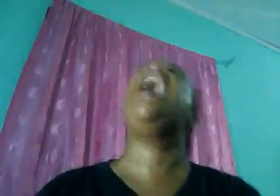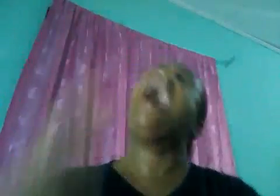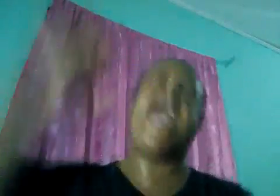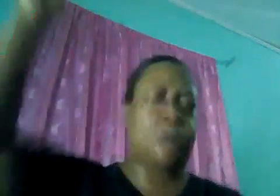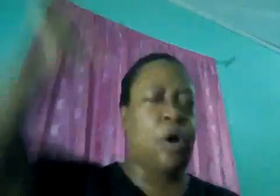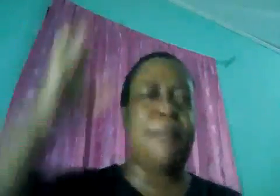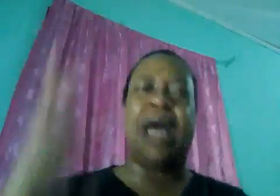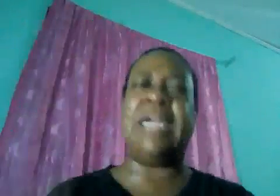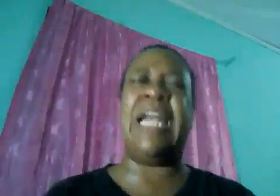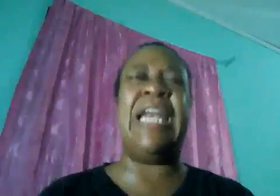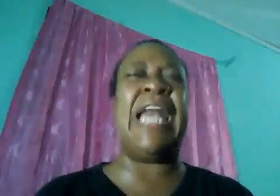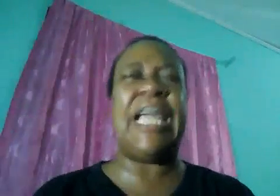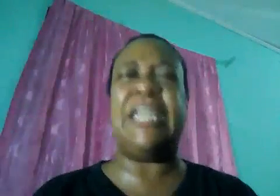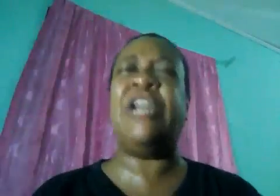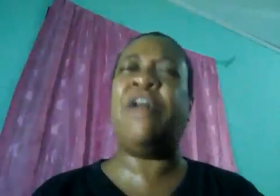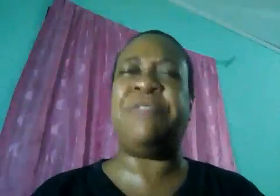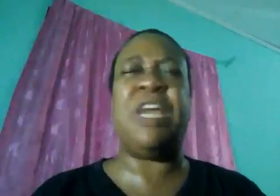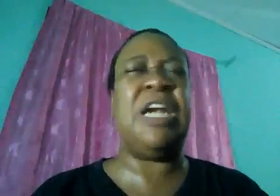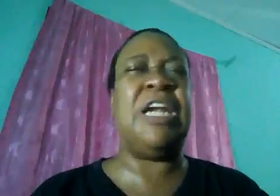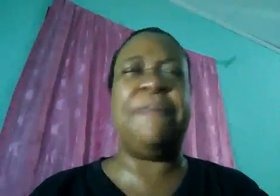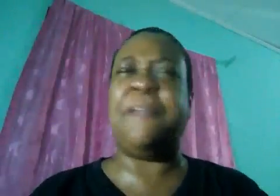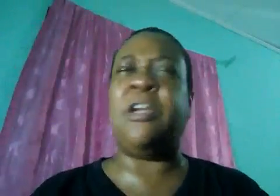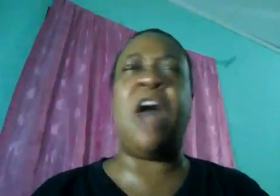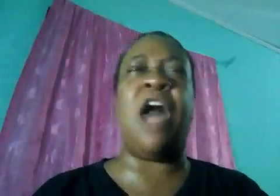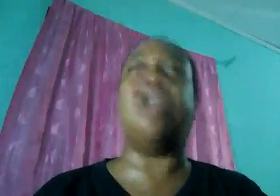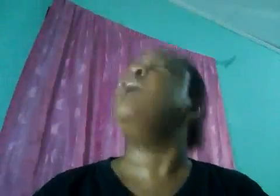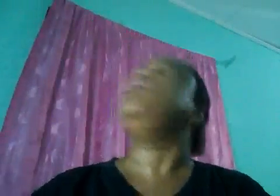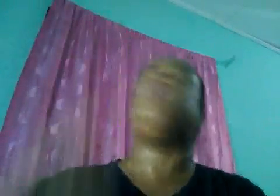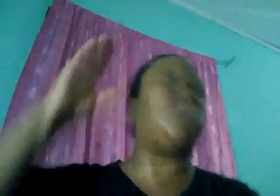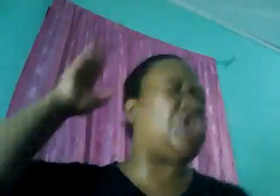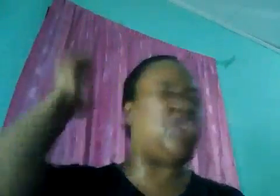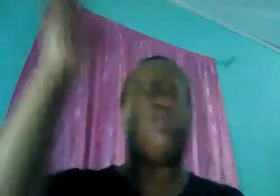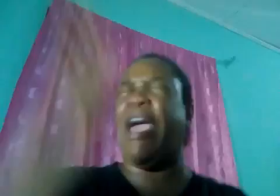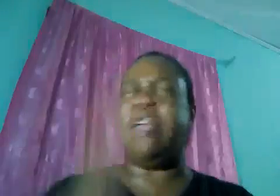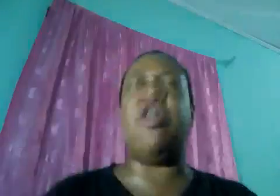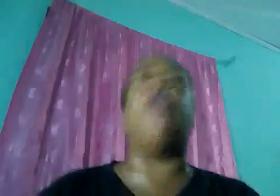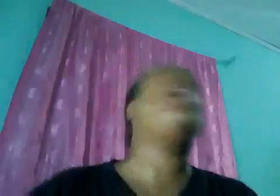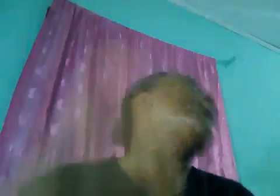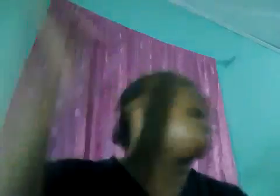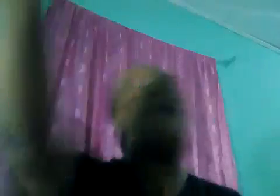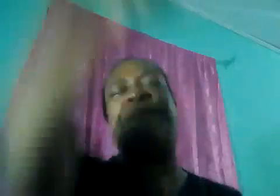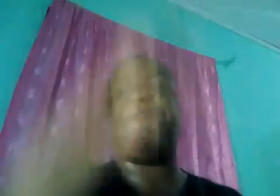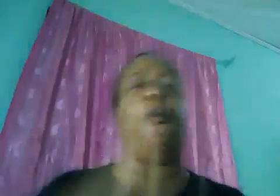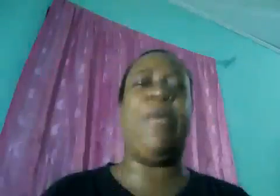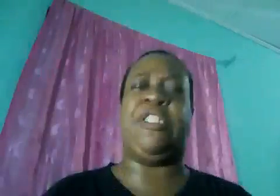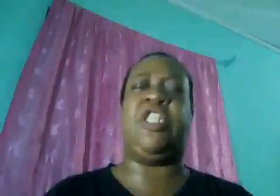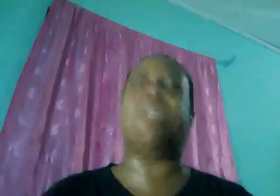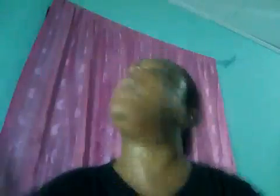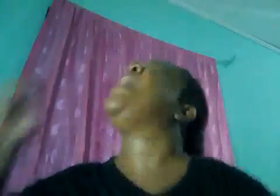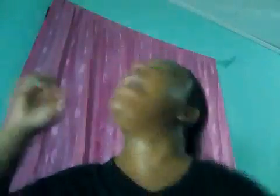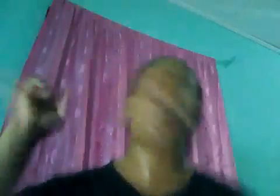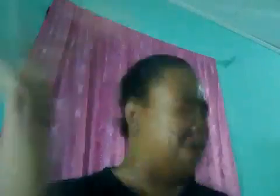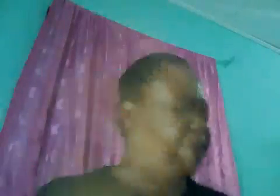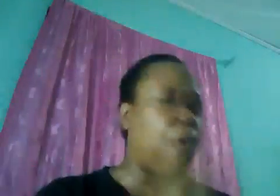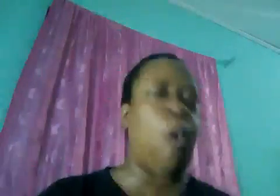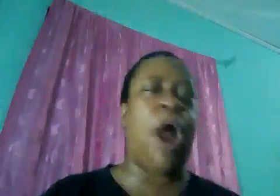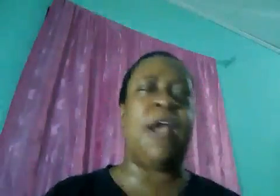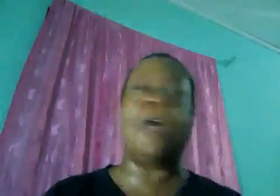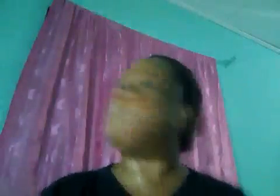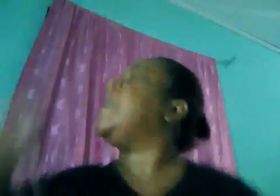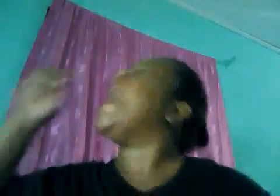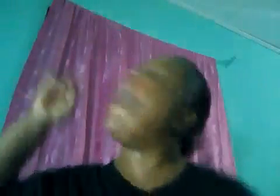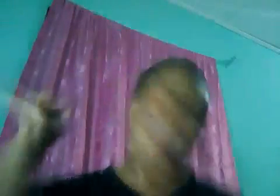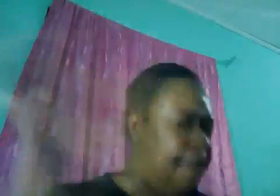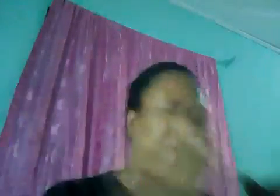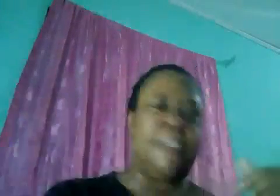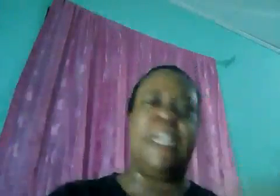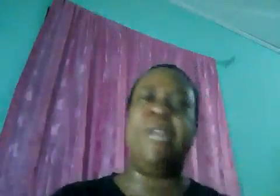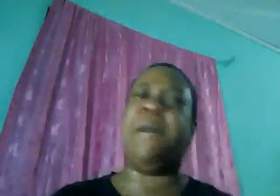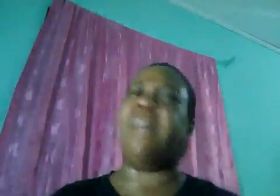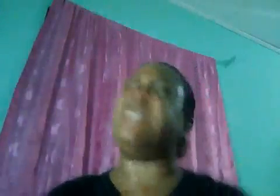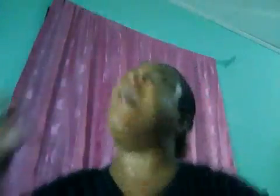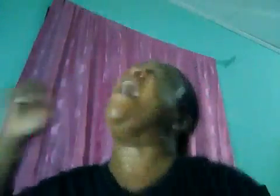command the lightning of the living God to strike down every witches, every warlocks, every demons, every